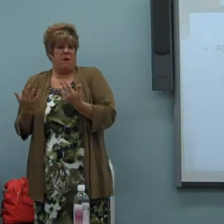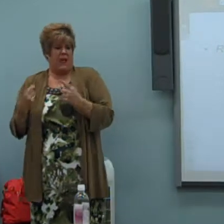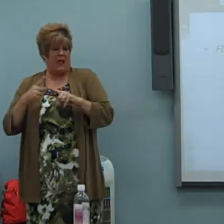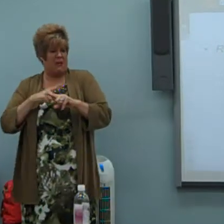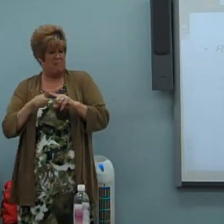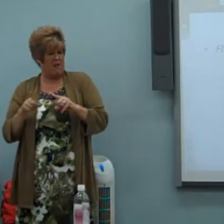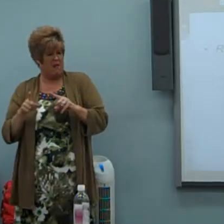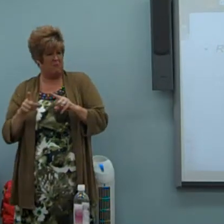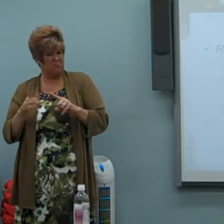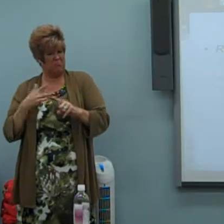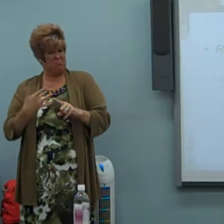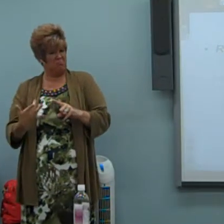And hearing,